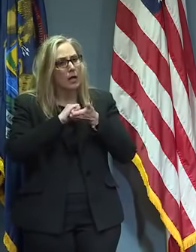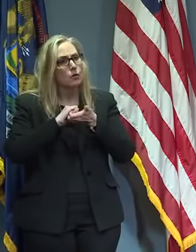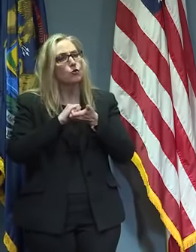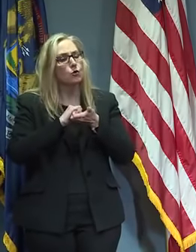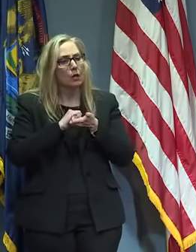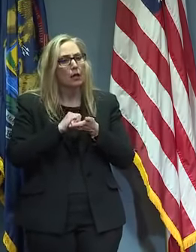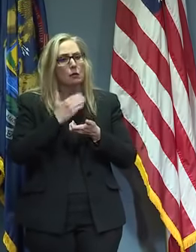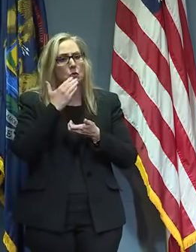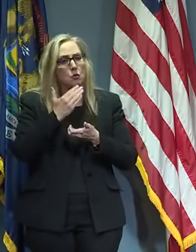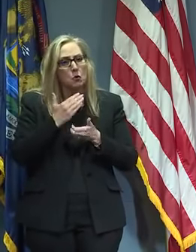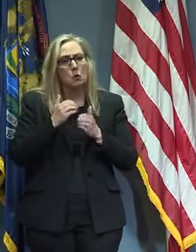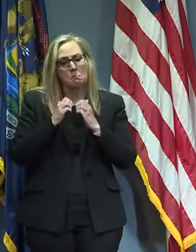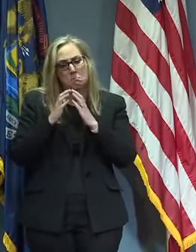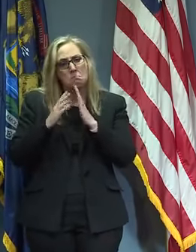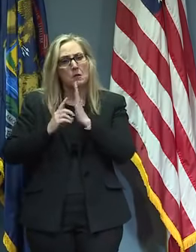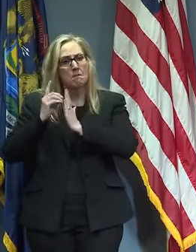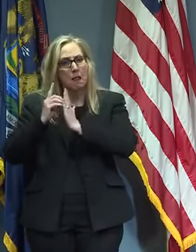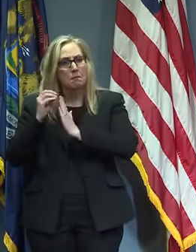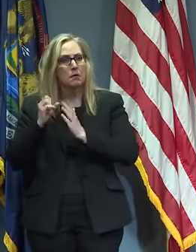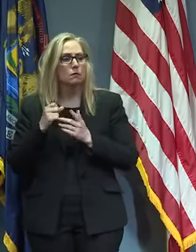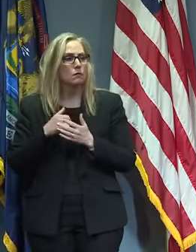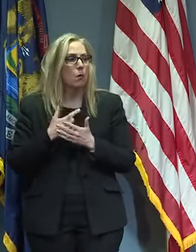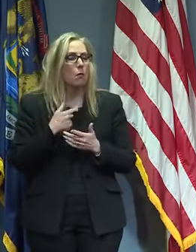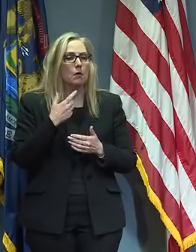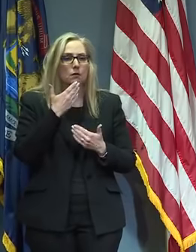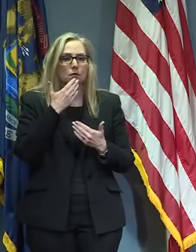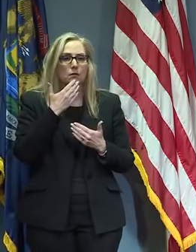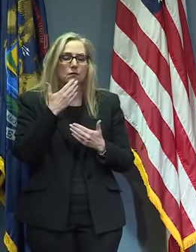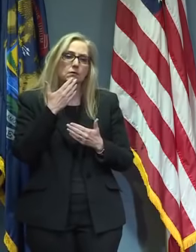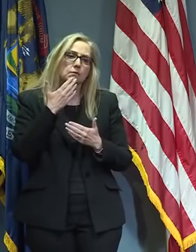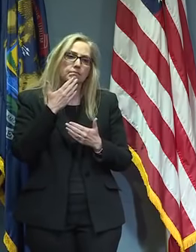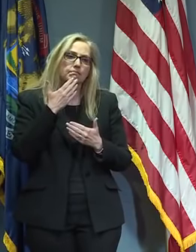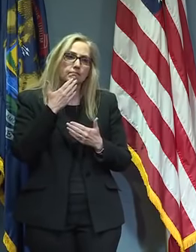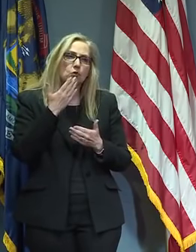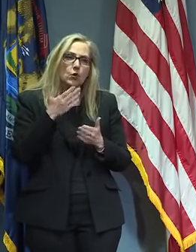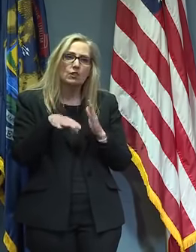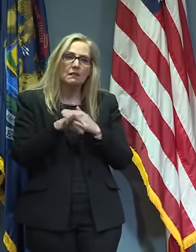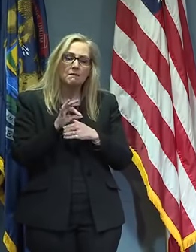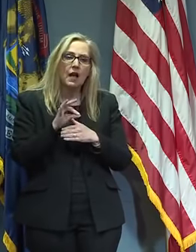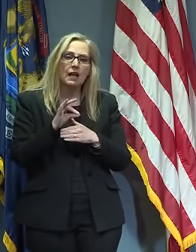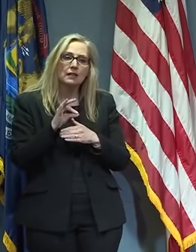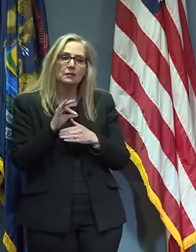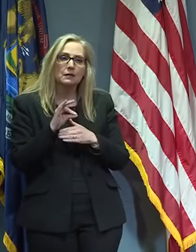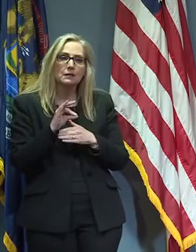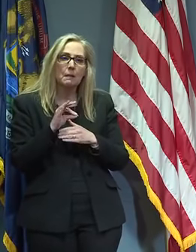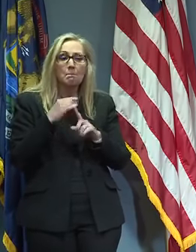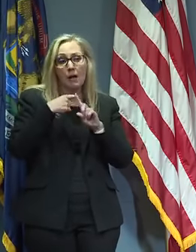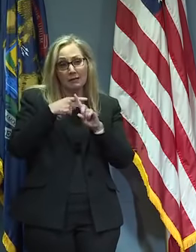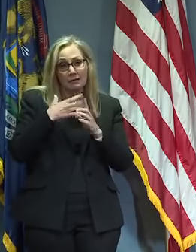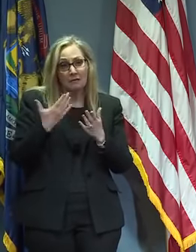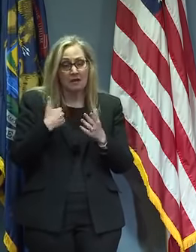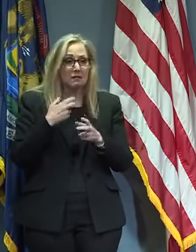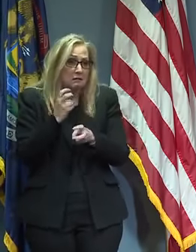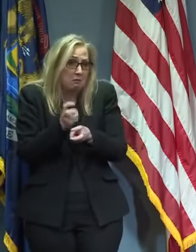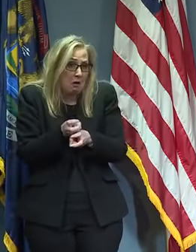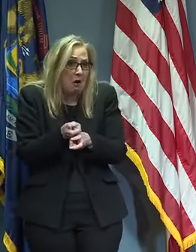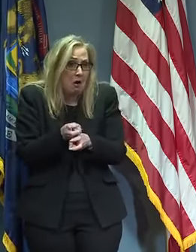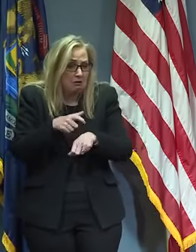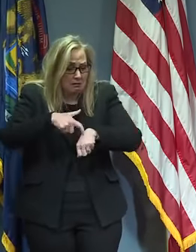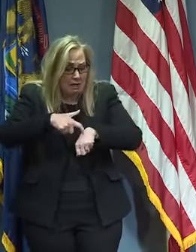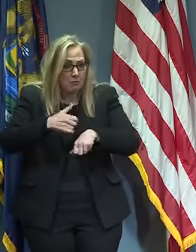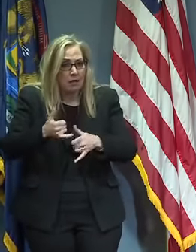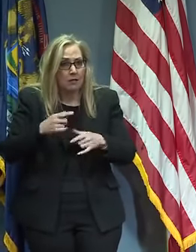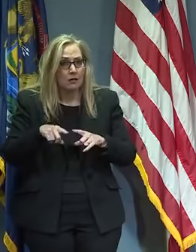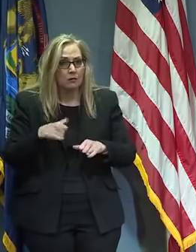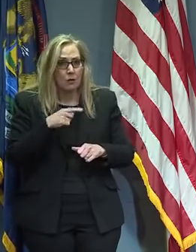I think that, it's hard to find silver linings in this hard moment, but we've seen some really kind of interesting